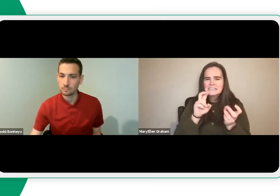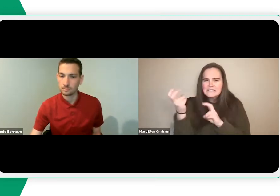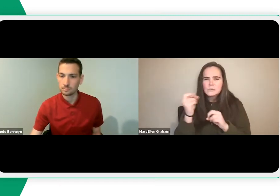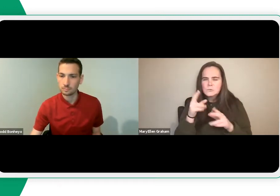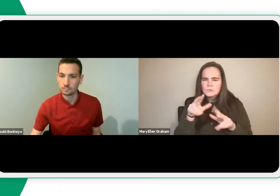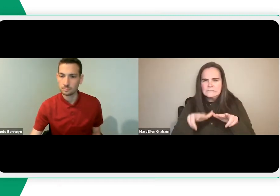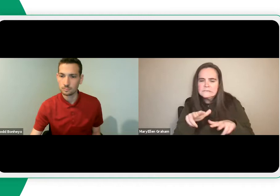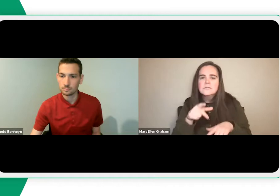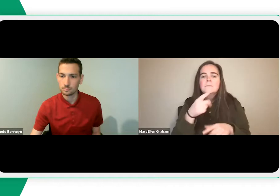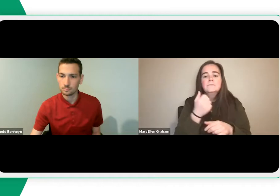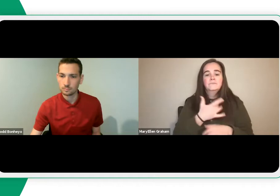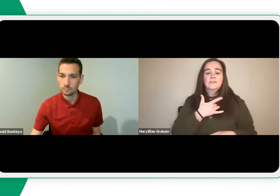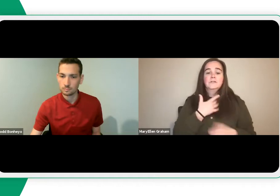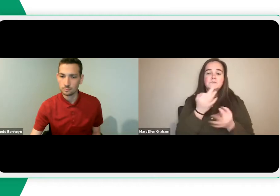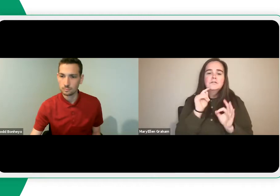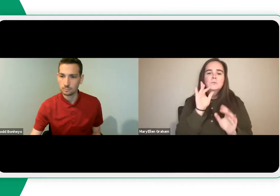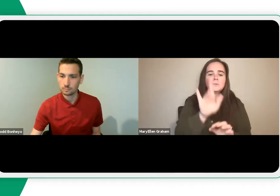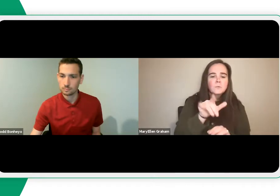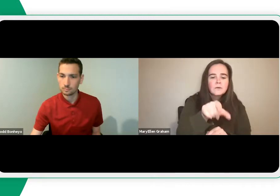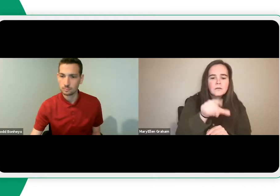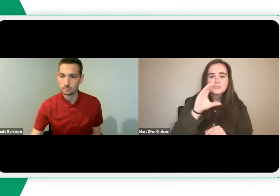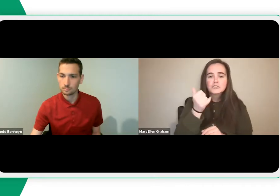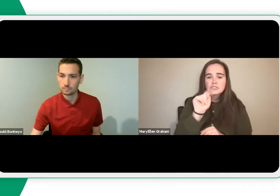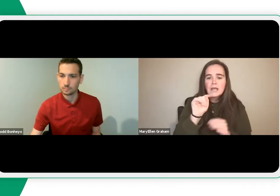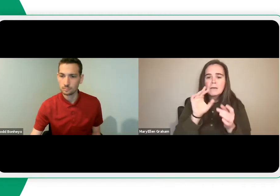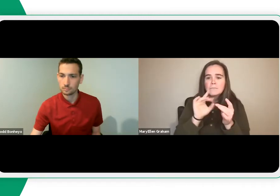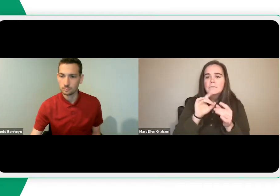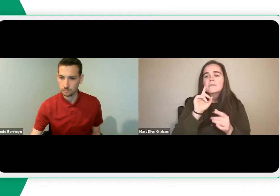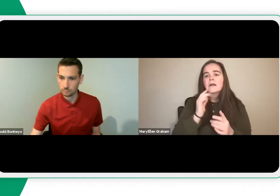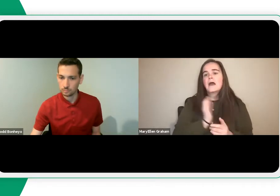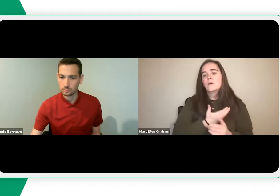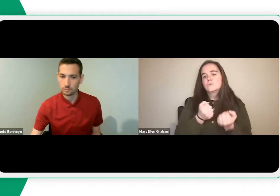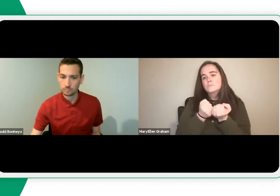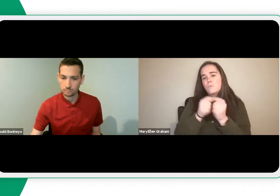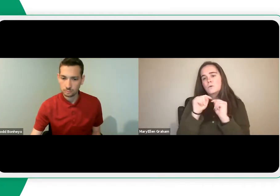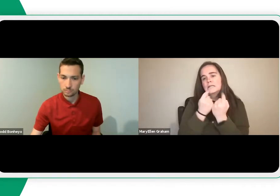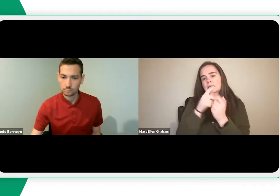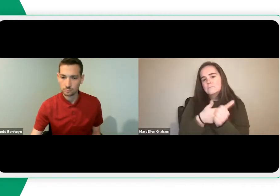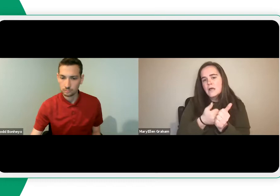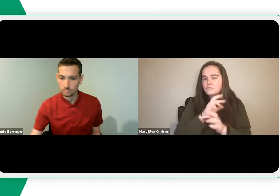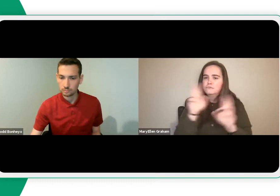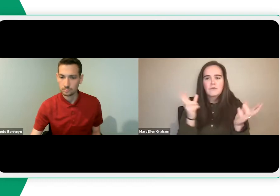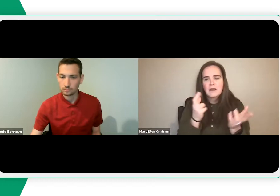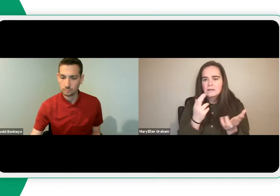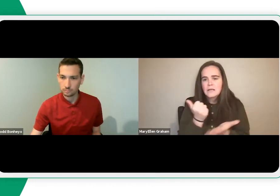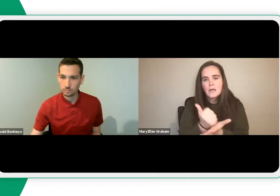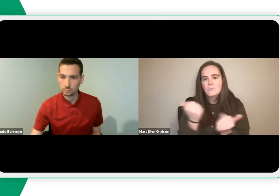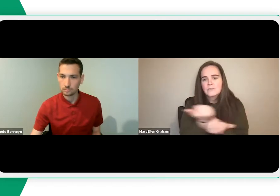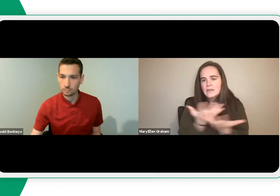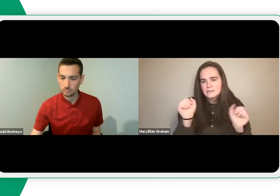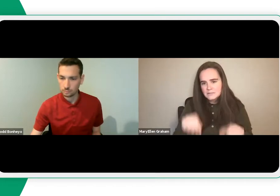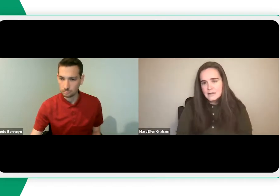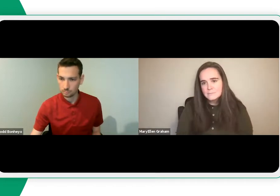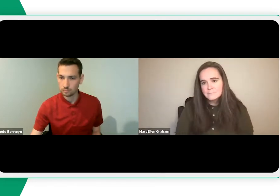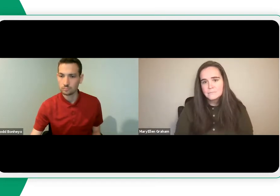Zoom software that says closed caption. If you tap on that, it should give you the menu to turn on the subtitles. If you are having any technical issues, go